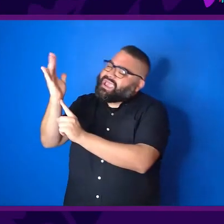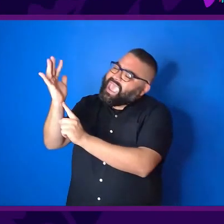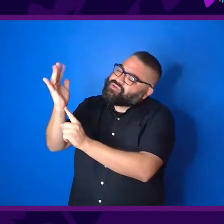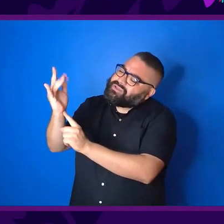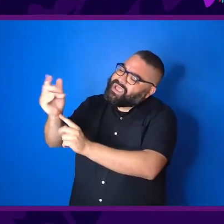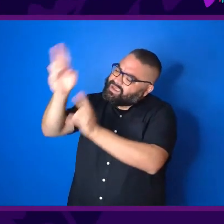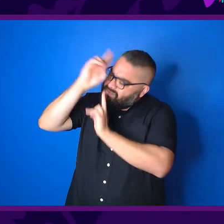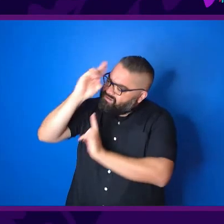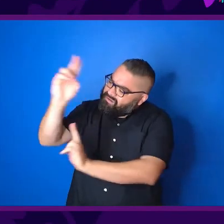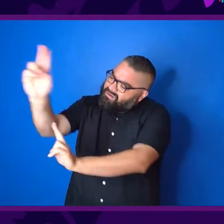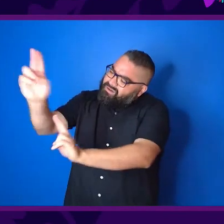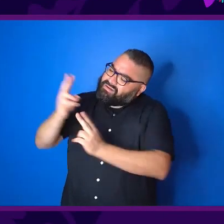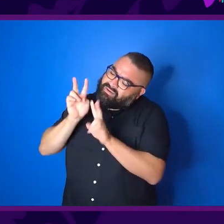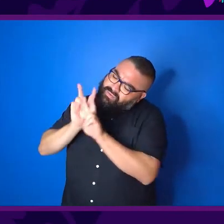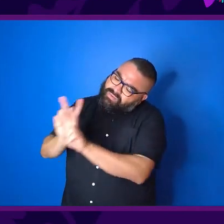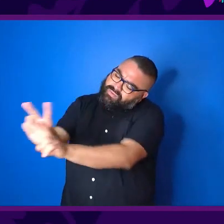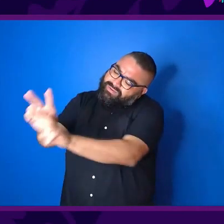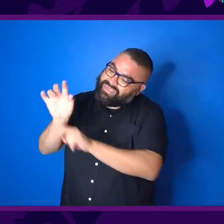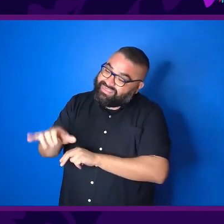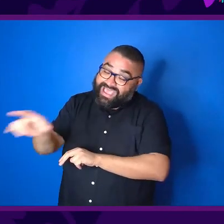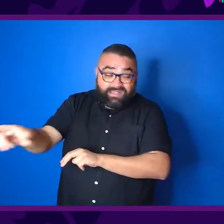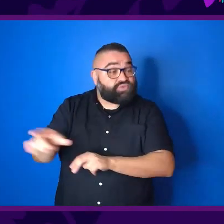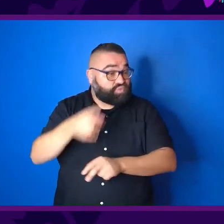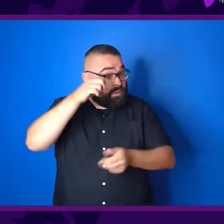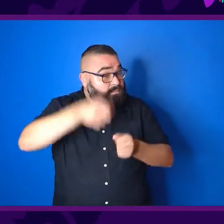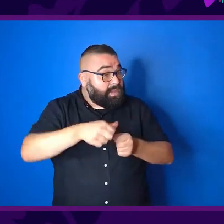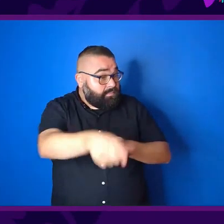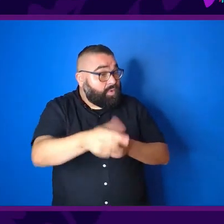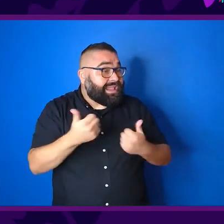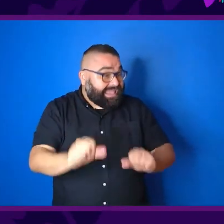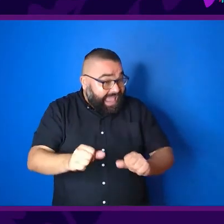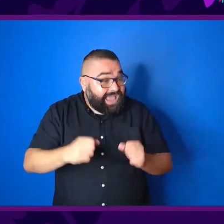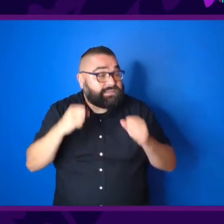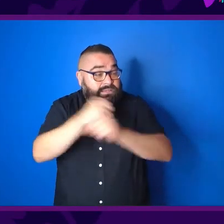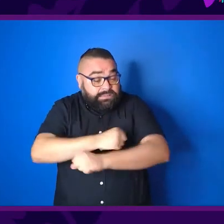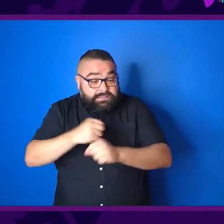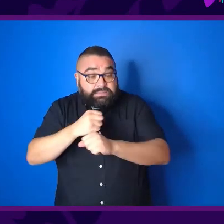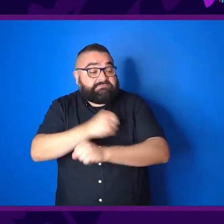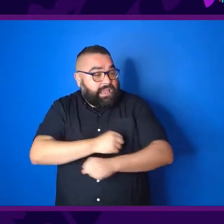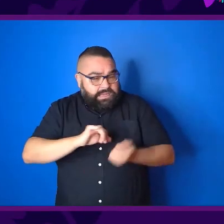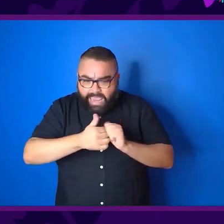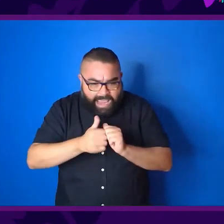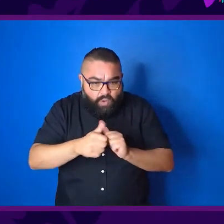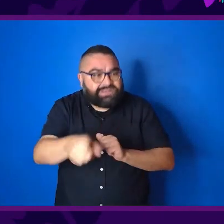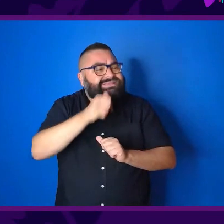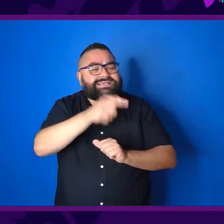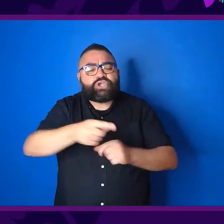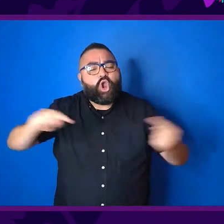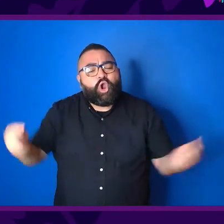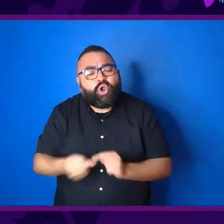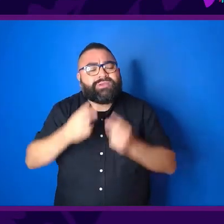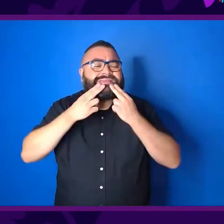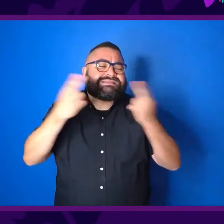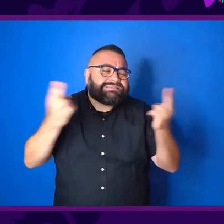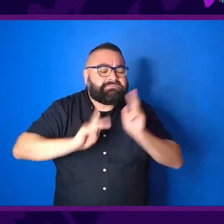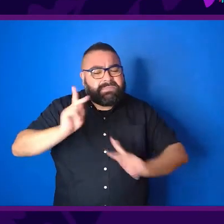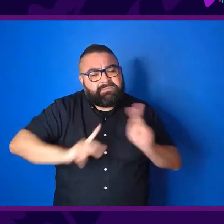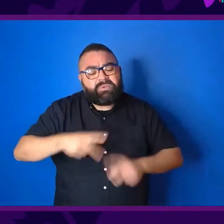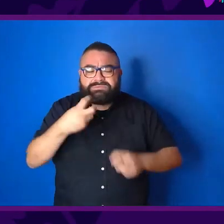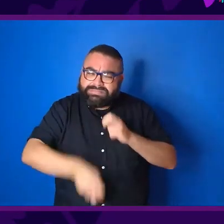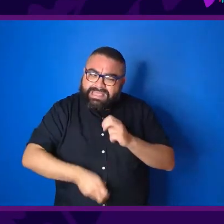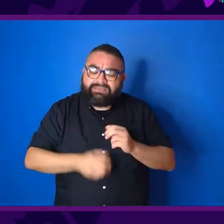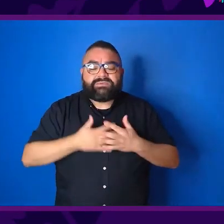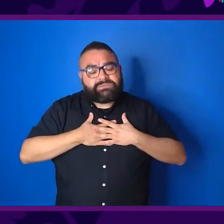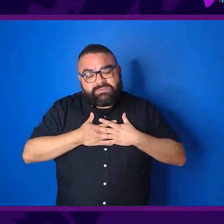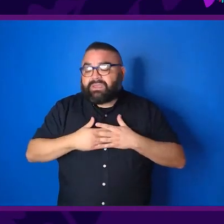an organized way that doesn't really hurt other innocent people. And just, I want to thank you for always being the role model, as